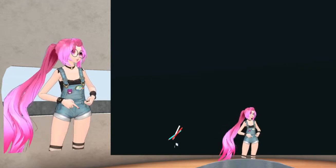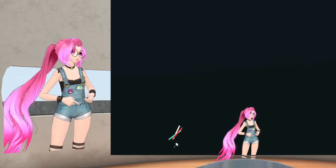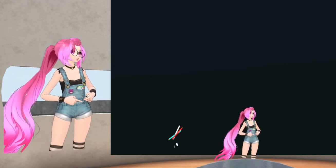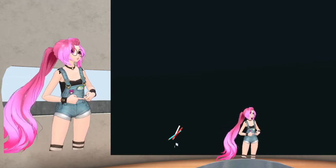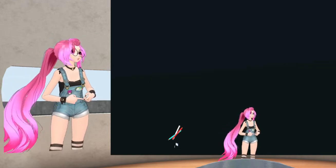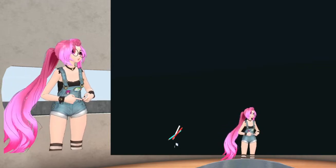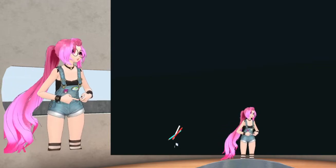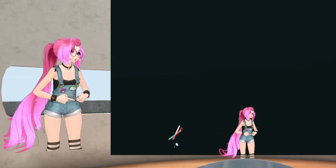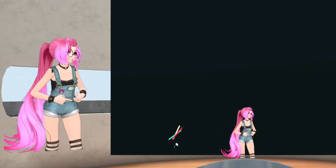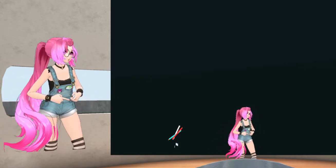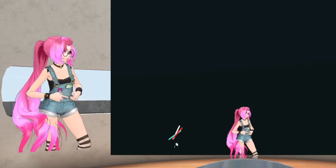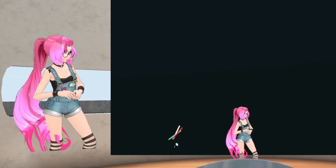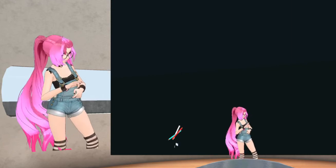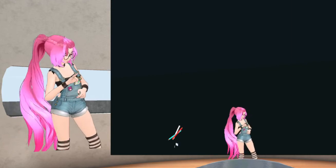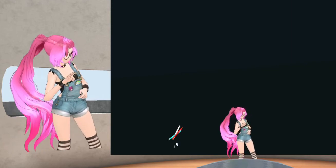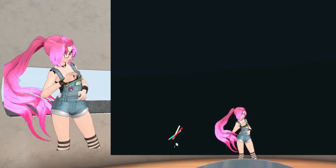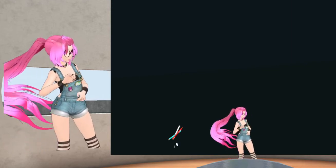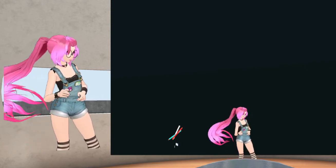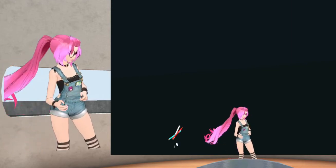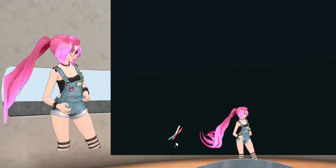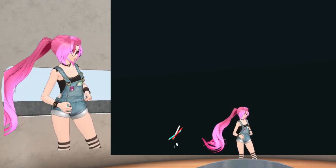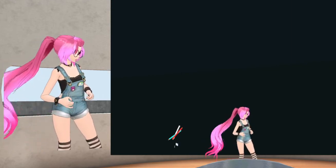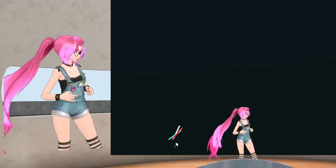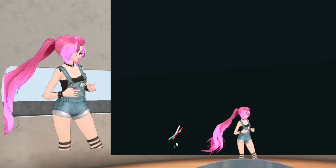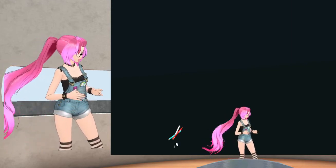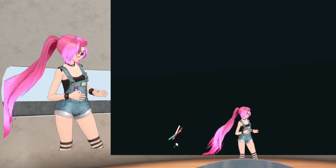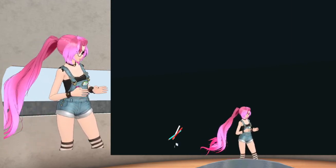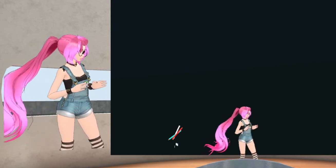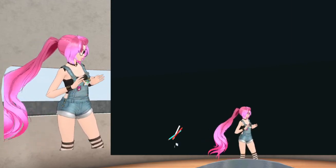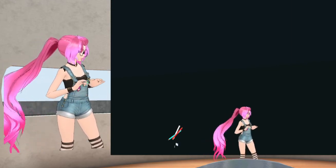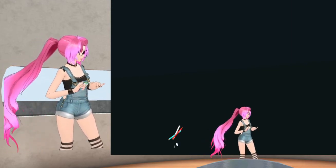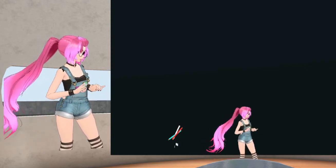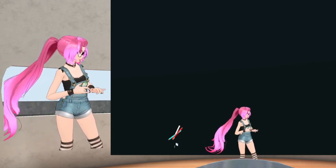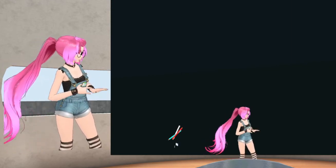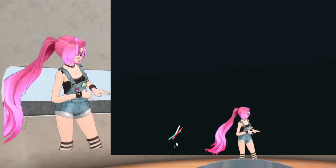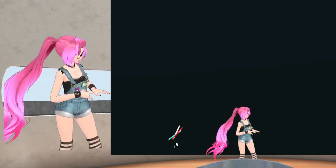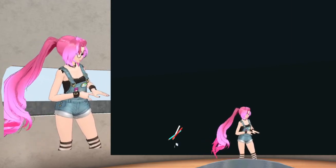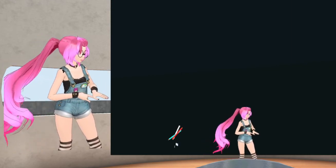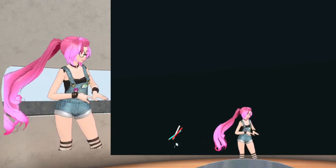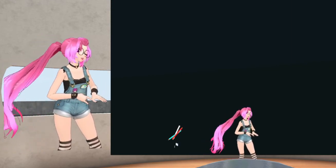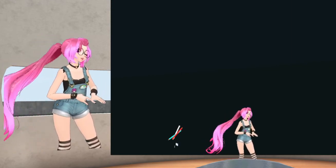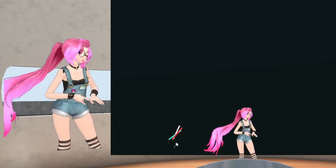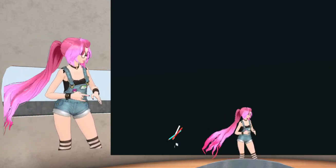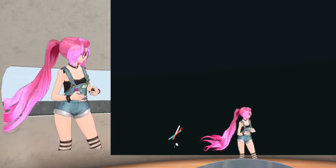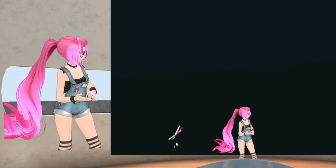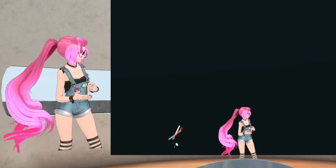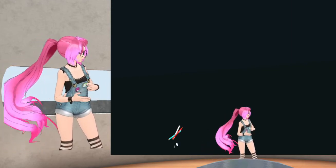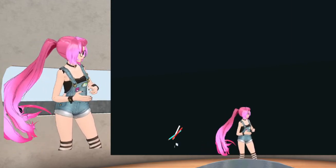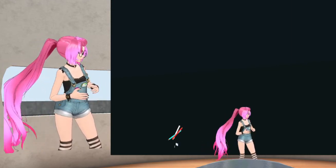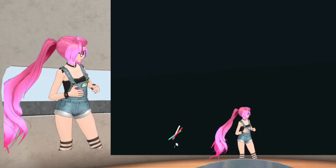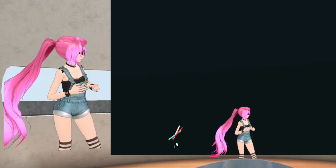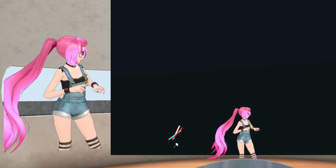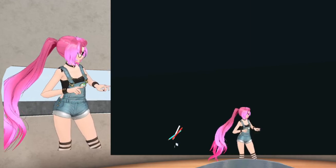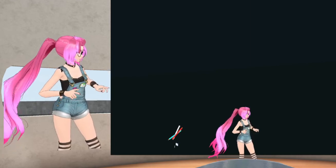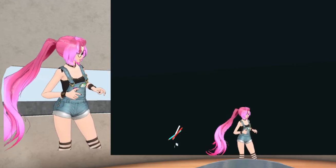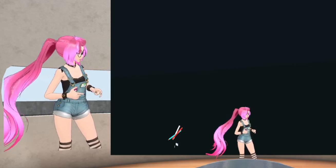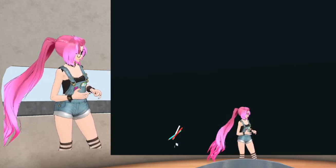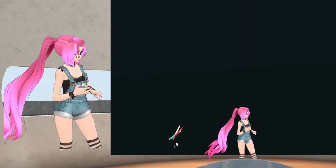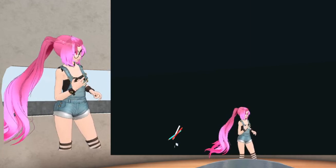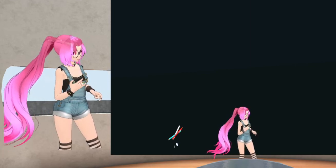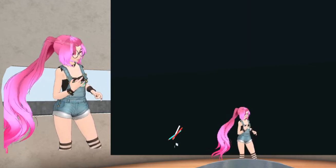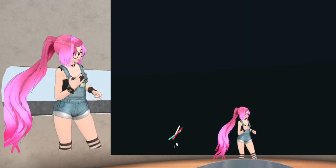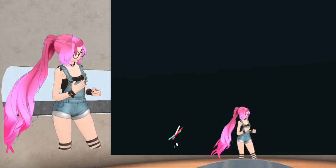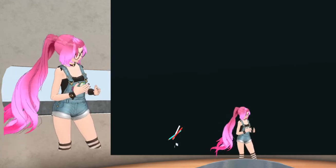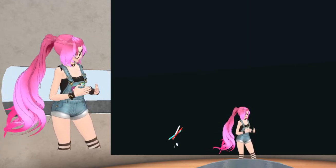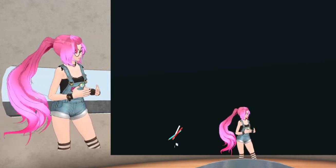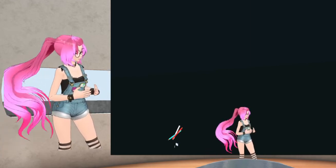matter? Yes. So 99% of the time, you're going to always want to stick with that hand. But sometimes there's these random signs that